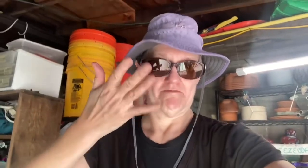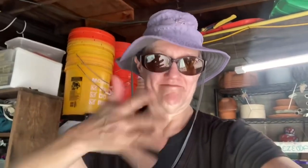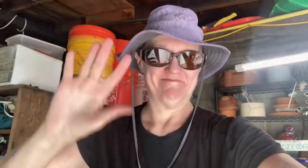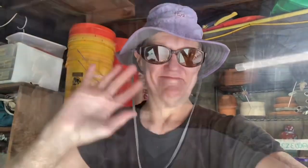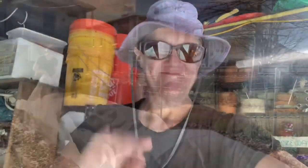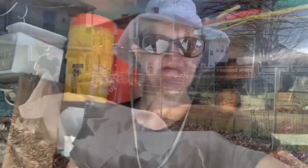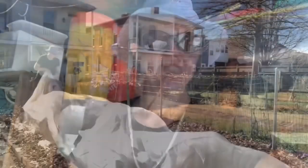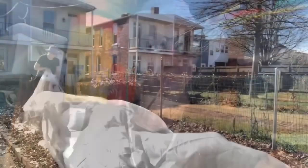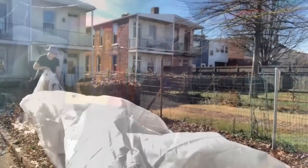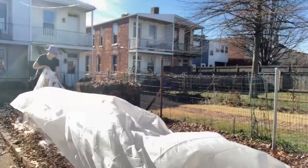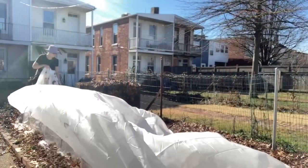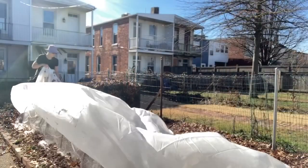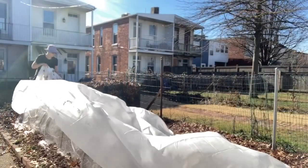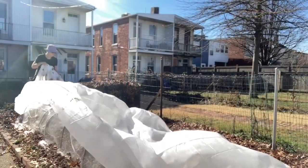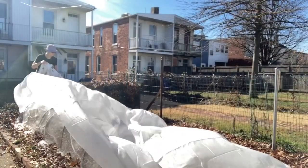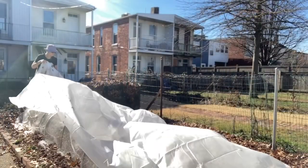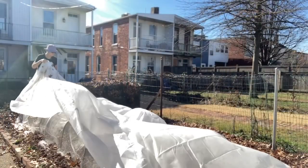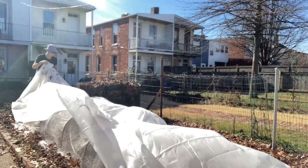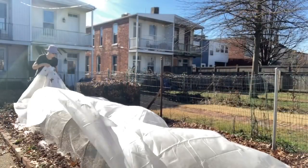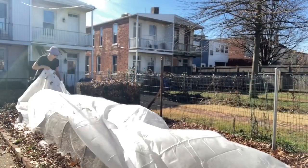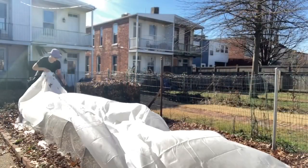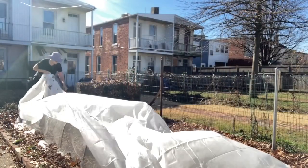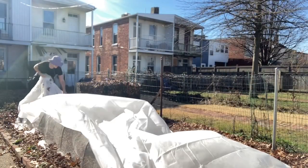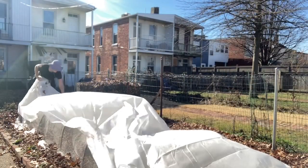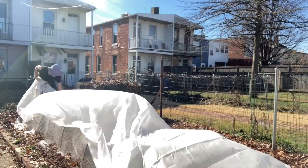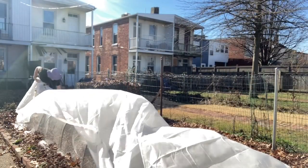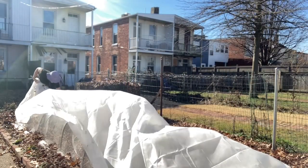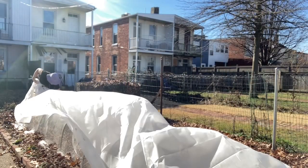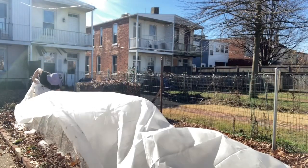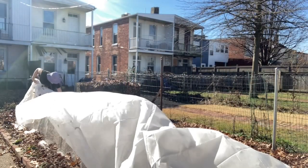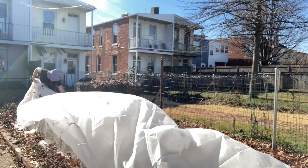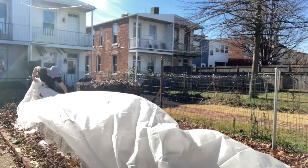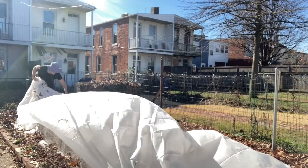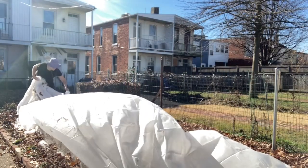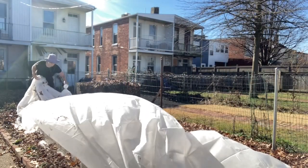netting. The hardest job is done.